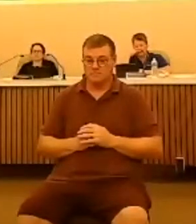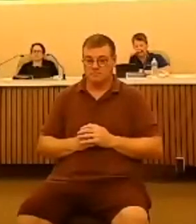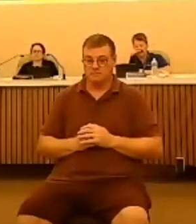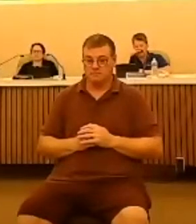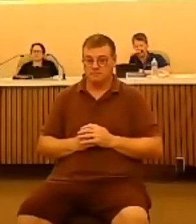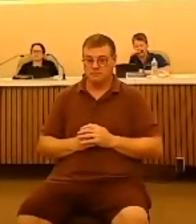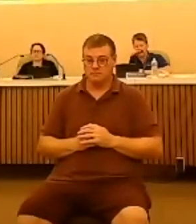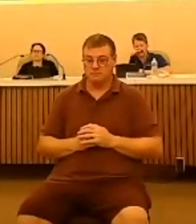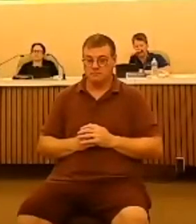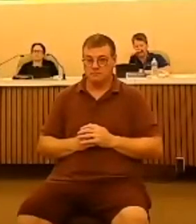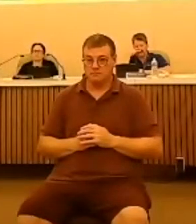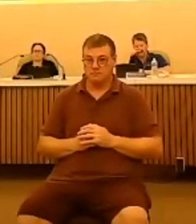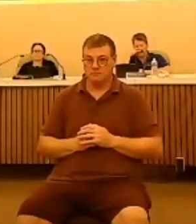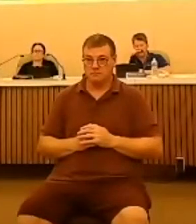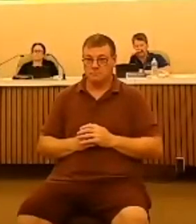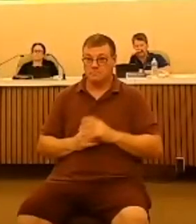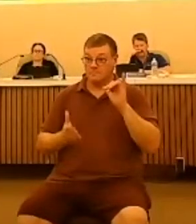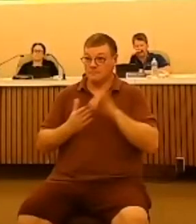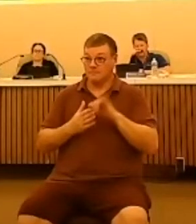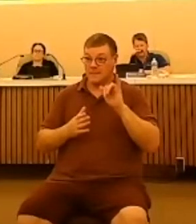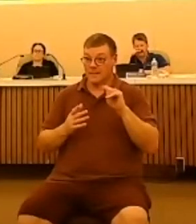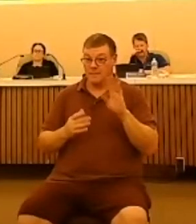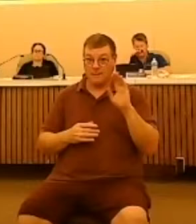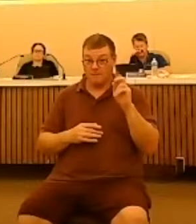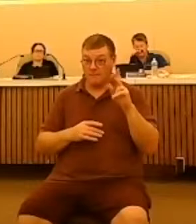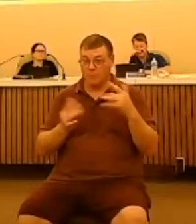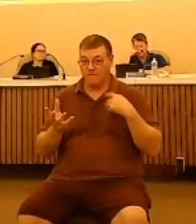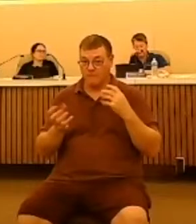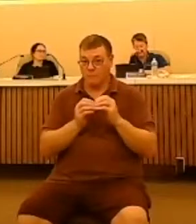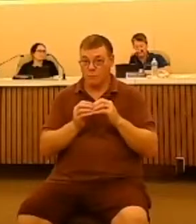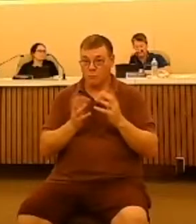okay. Is that it, Becky, or you got more?